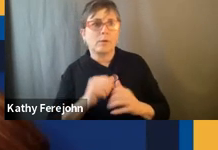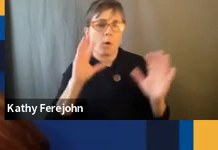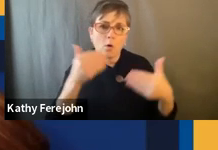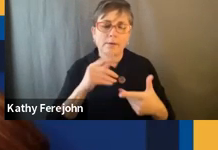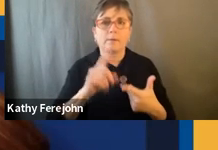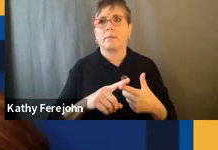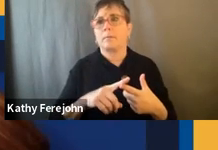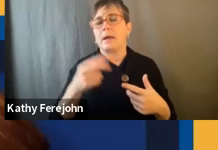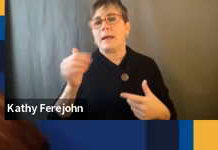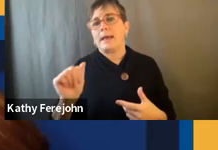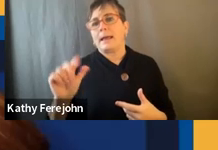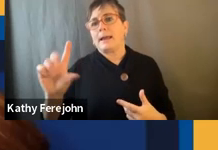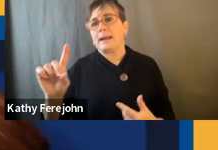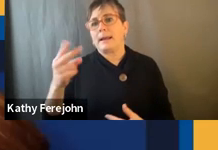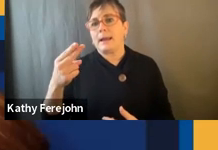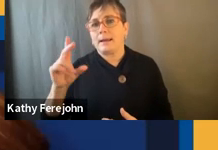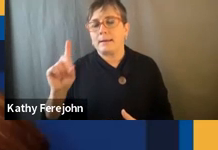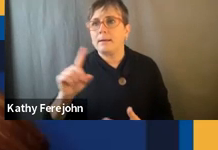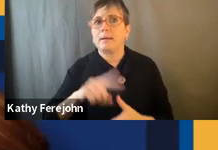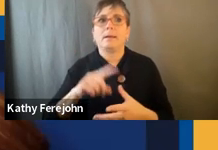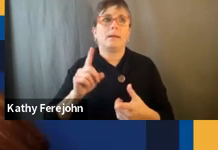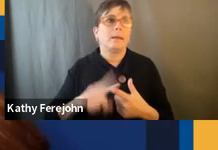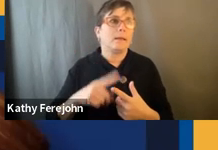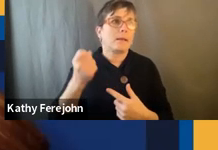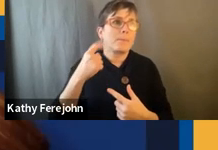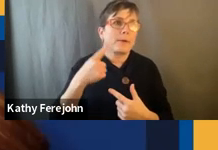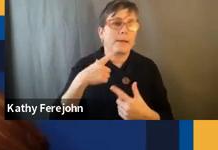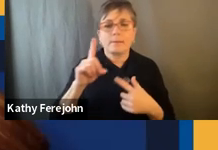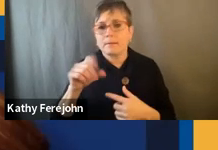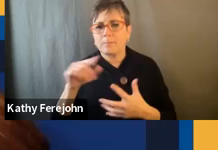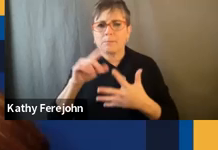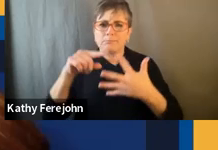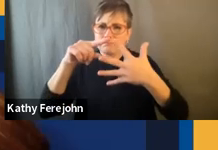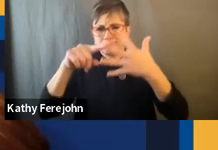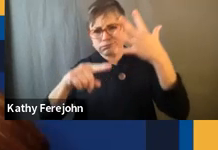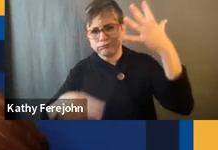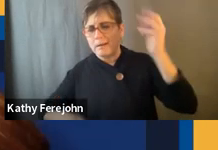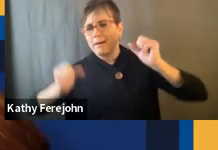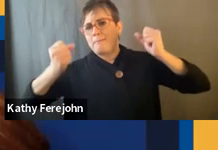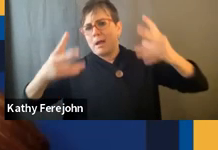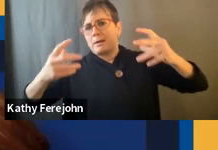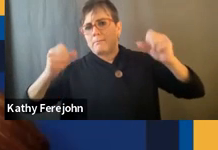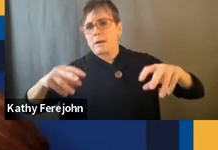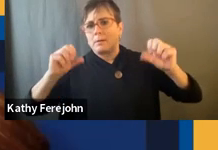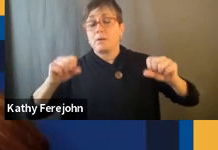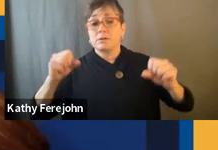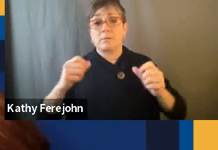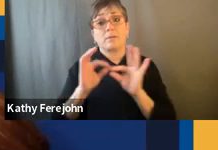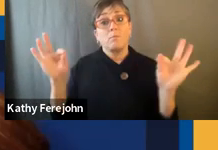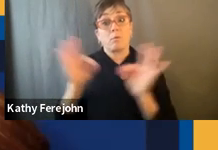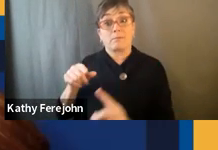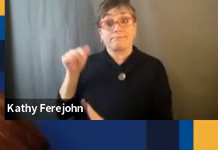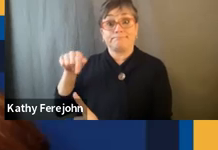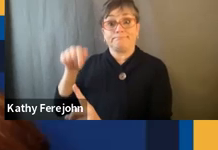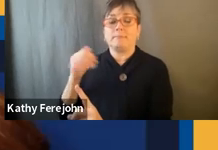disability, comprehension disability, there's so many educational components. The earliest the intervention can happen,